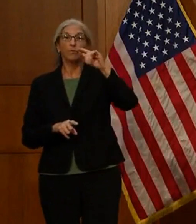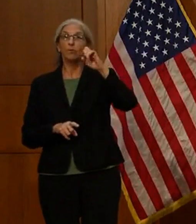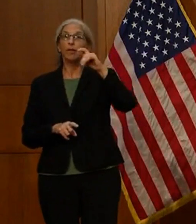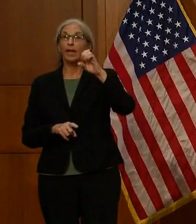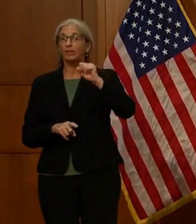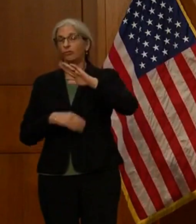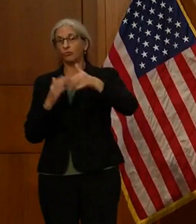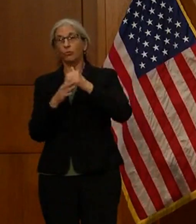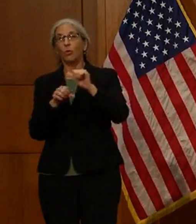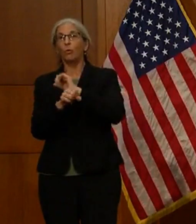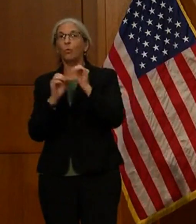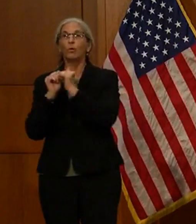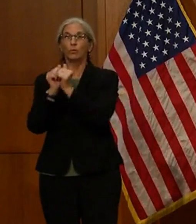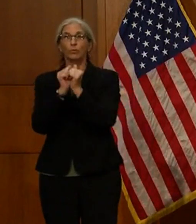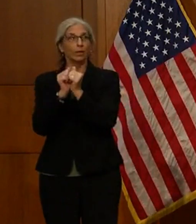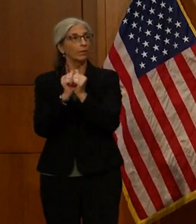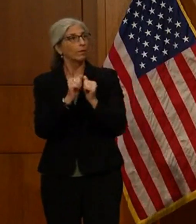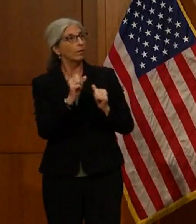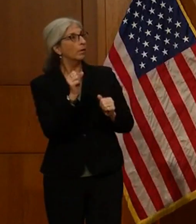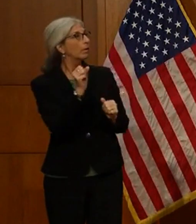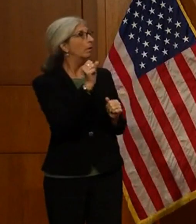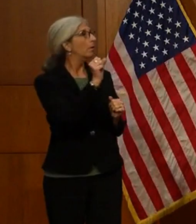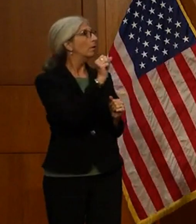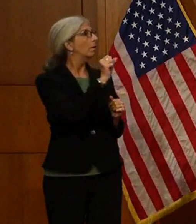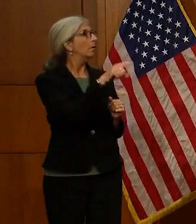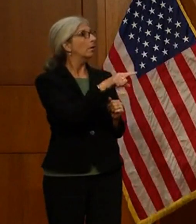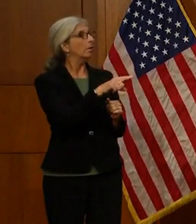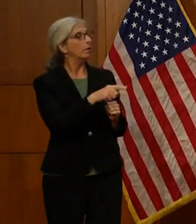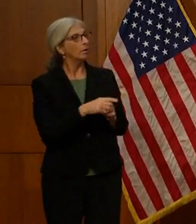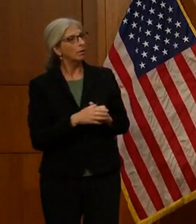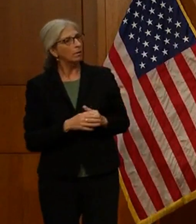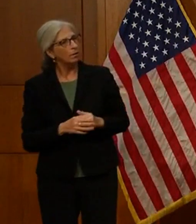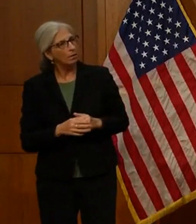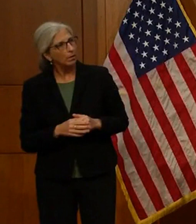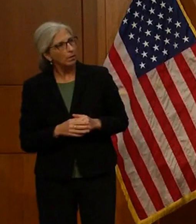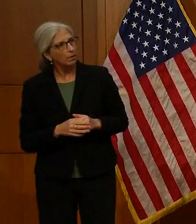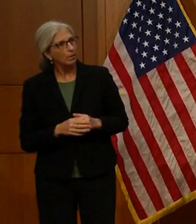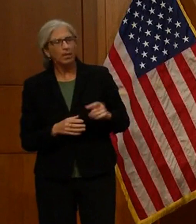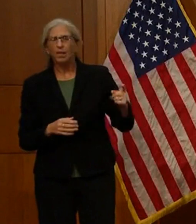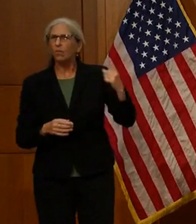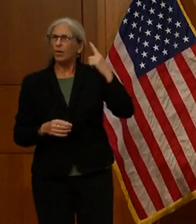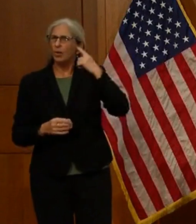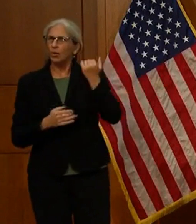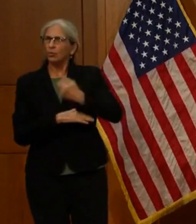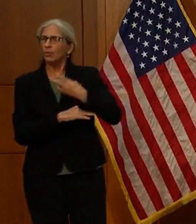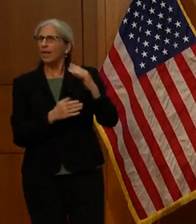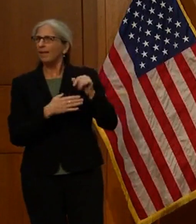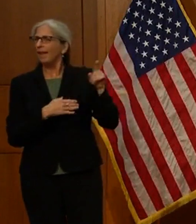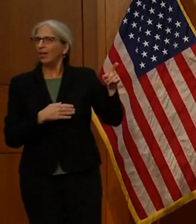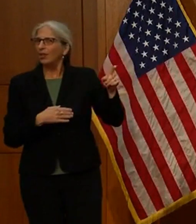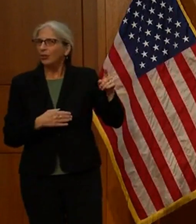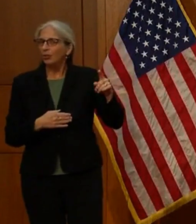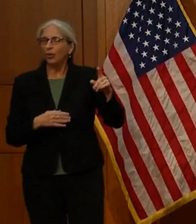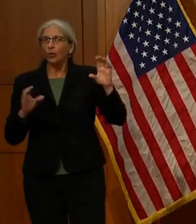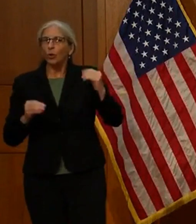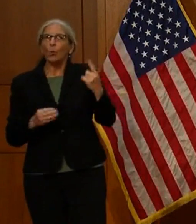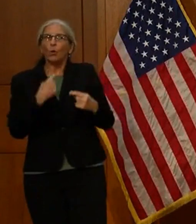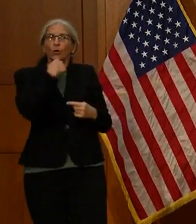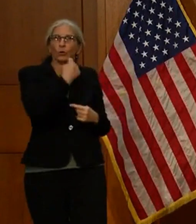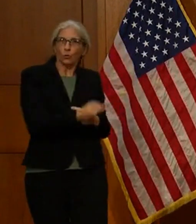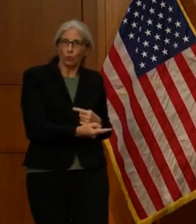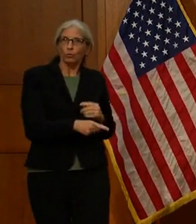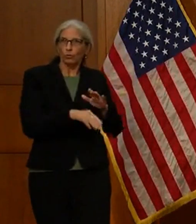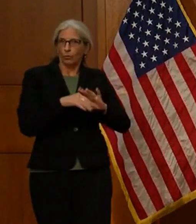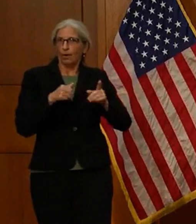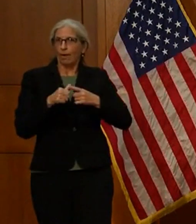we'll continue to do. Said earlier today that you weren't notified at first when the FBI communicated the